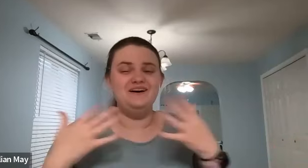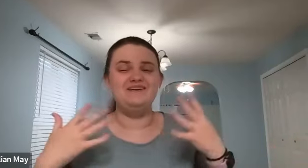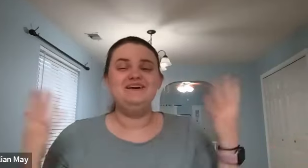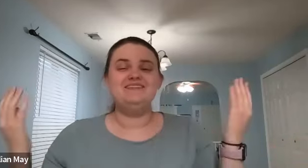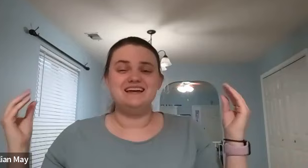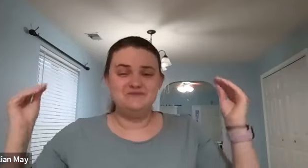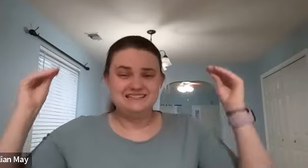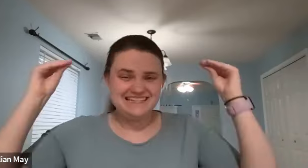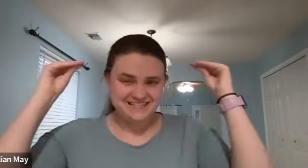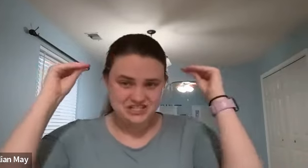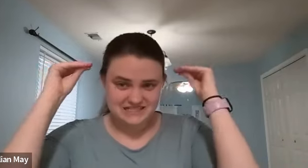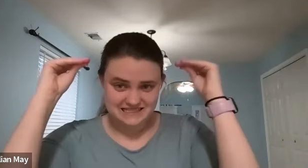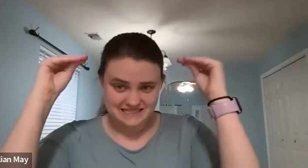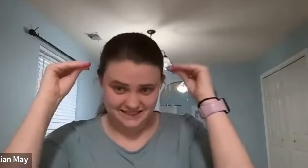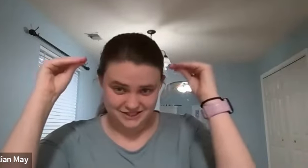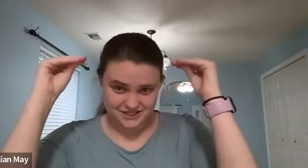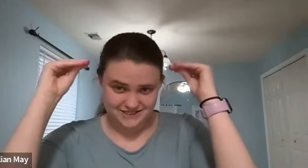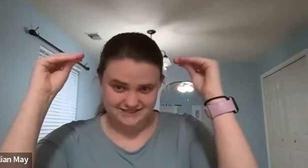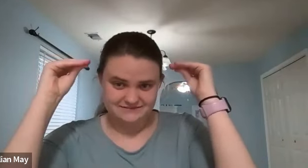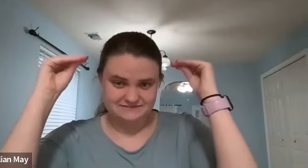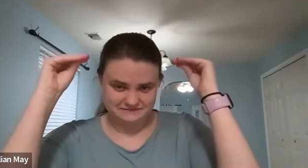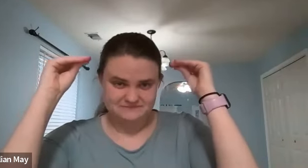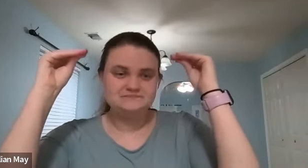So the sign for teach is teach. And